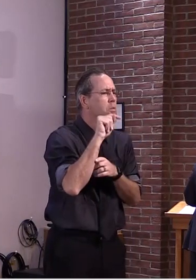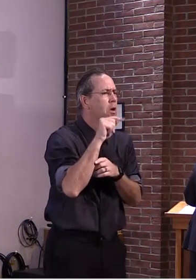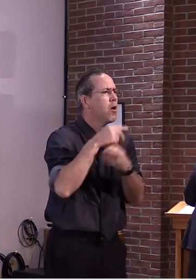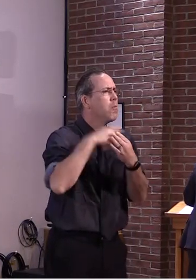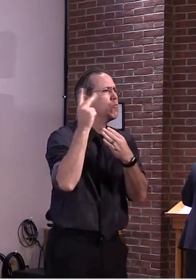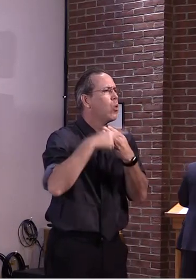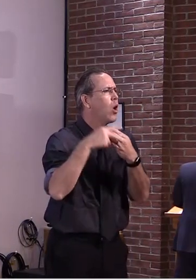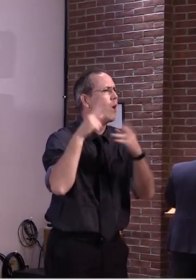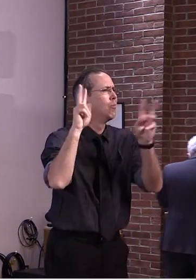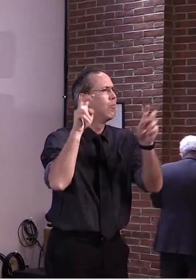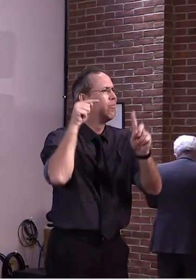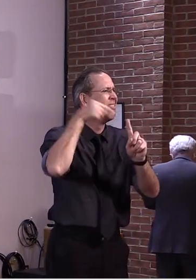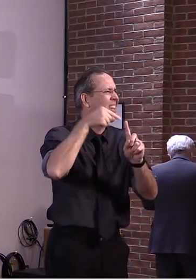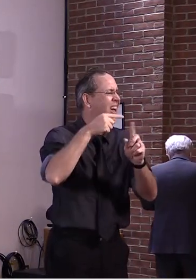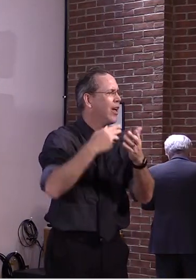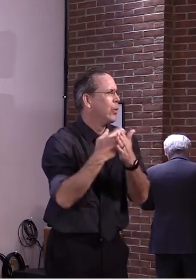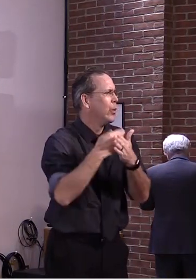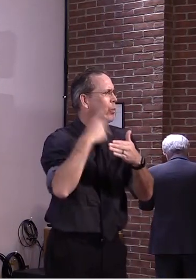go to